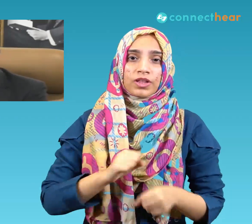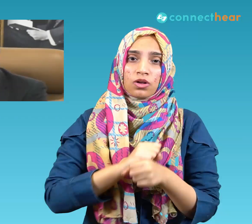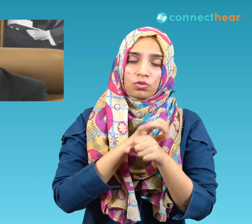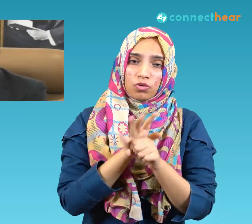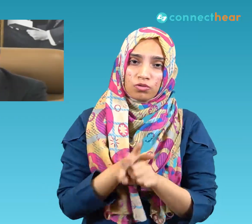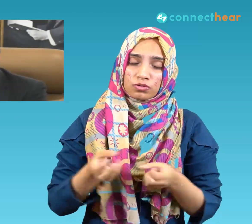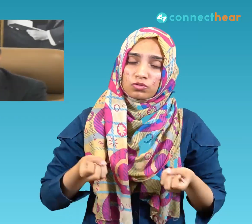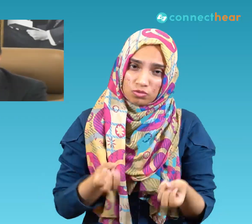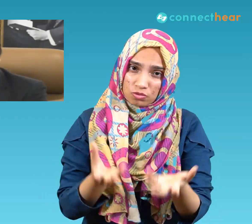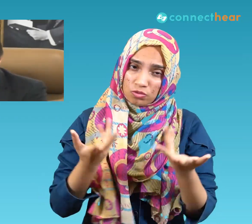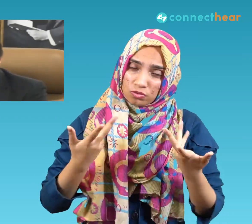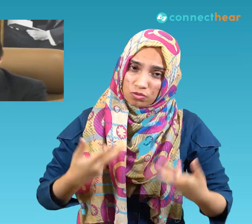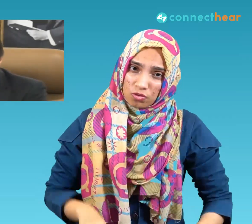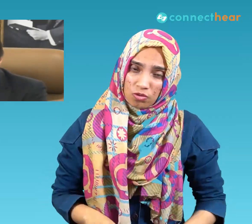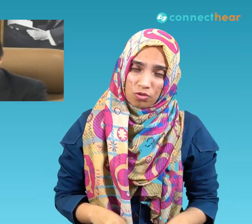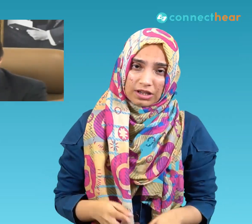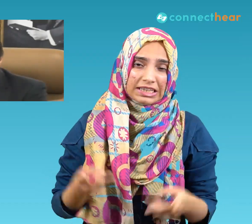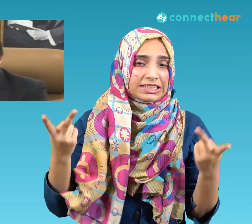country